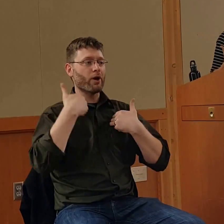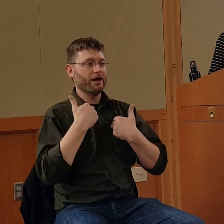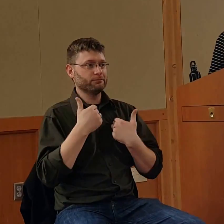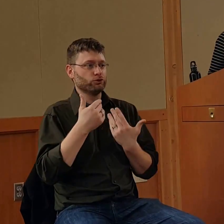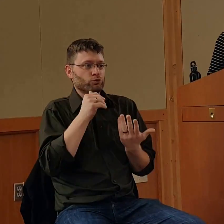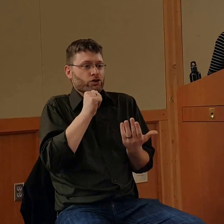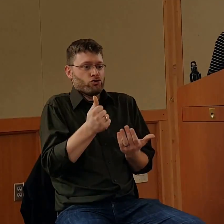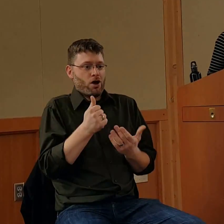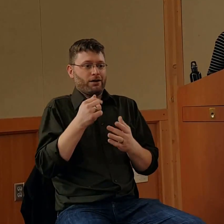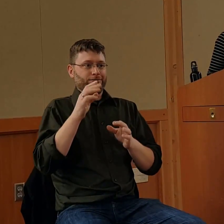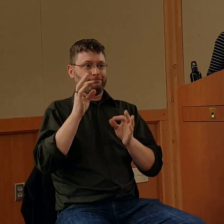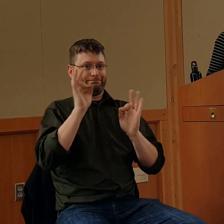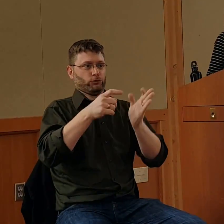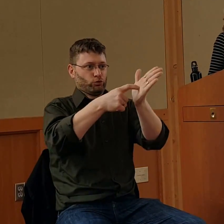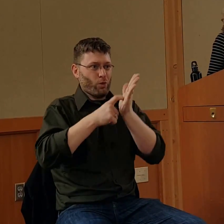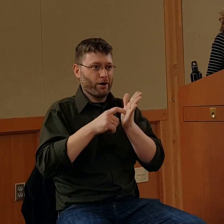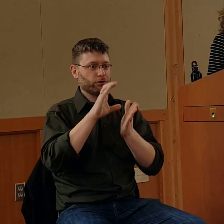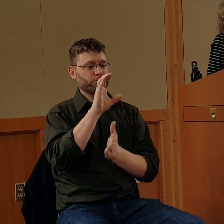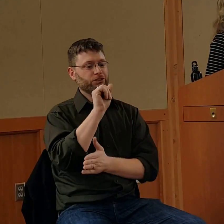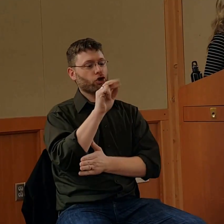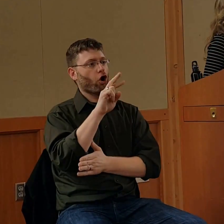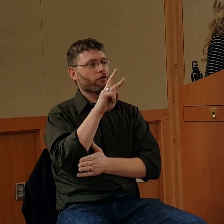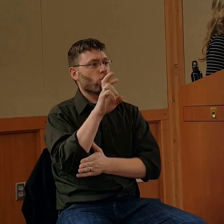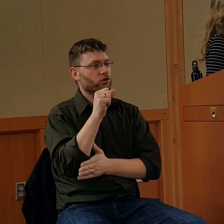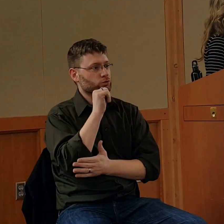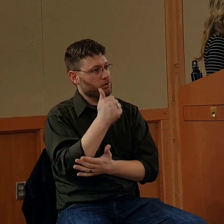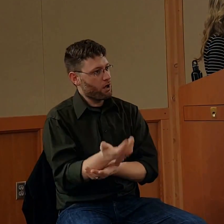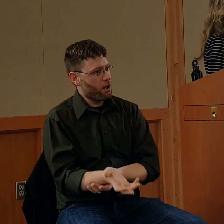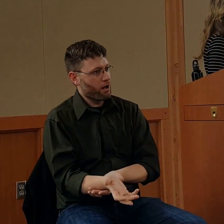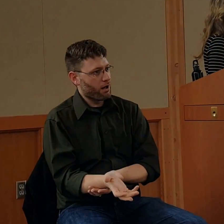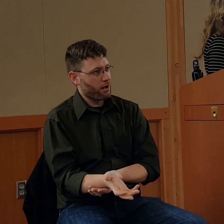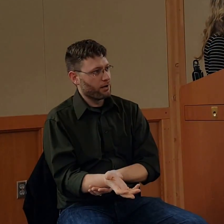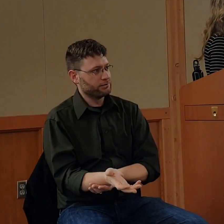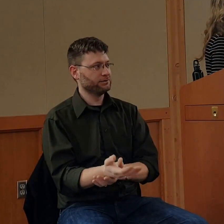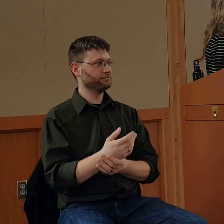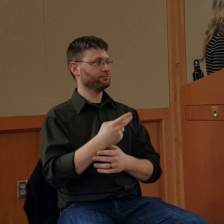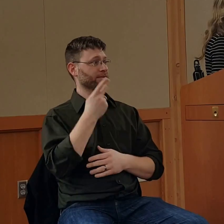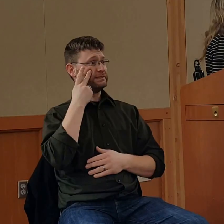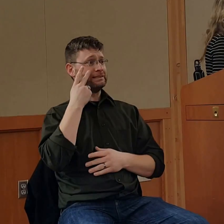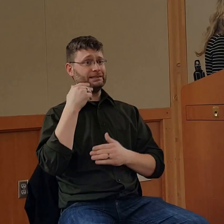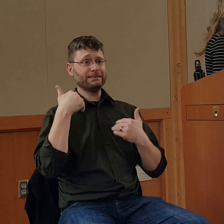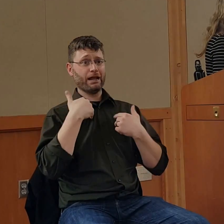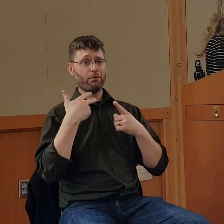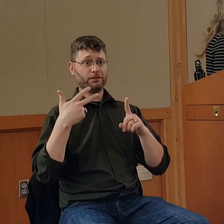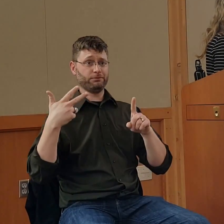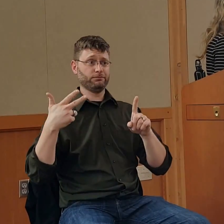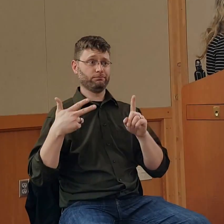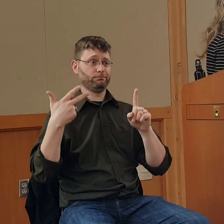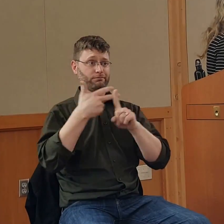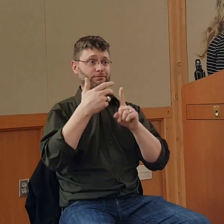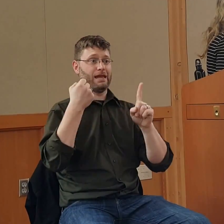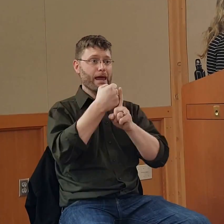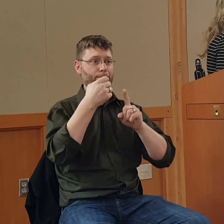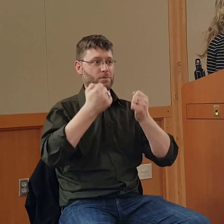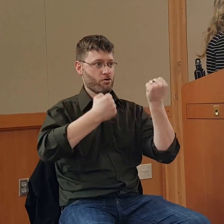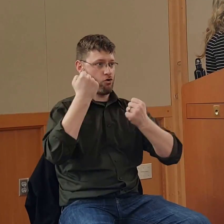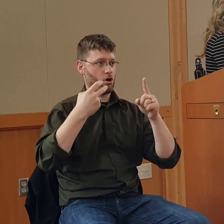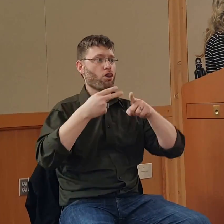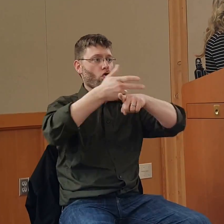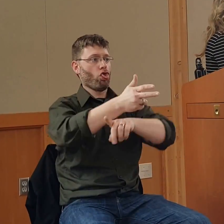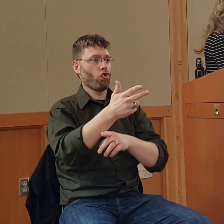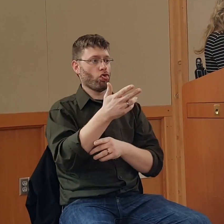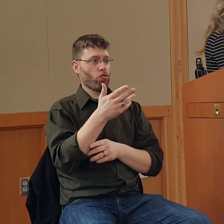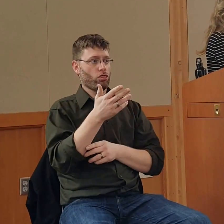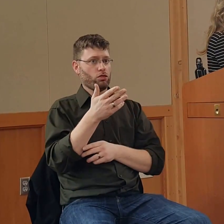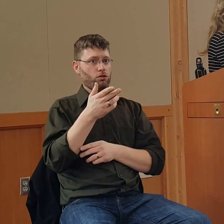not obligate carnivores, right? That's how we don't even get like that if we see an animal who's been hit by a car. If we see an animal who's been hit by a car,